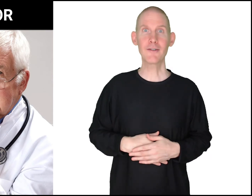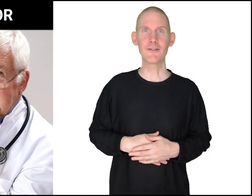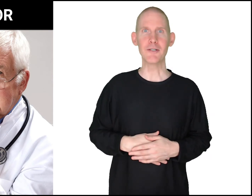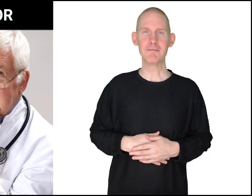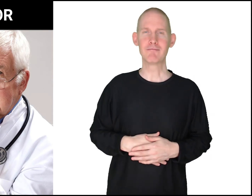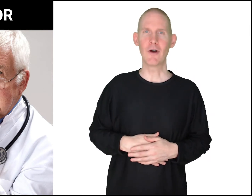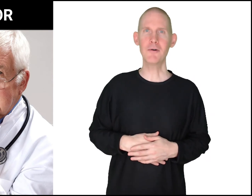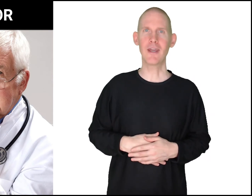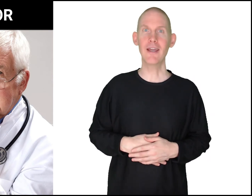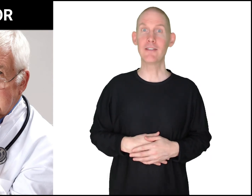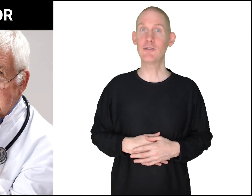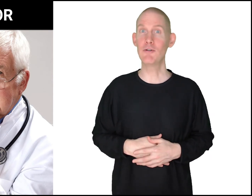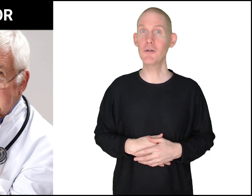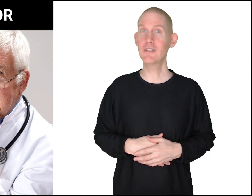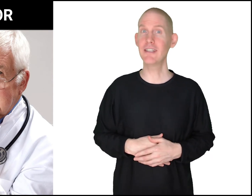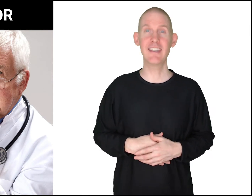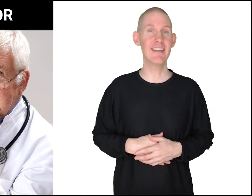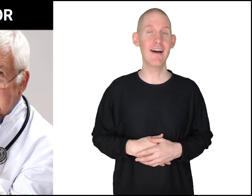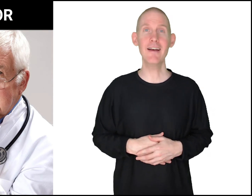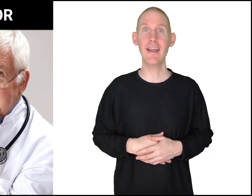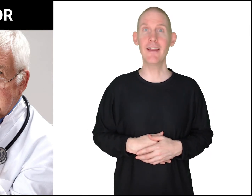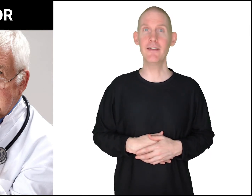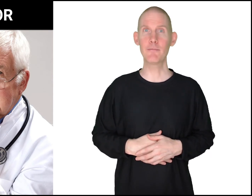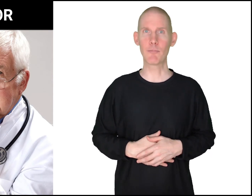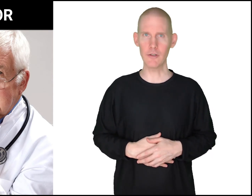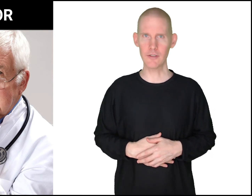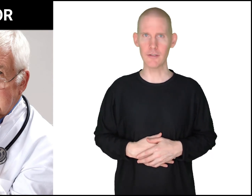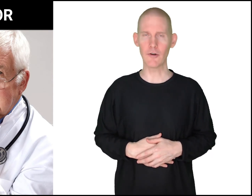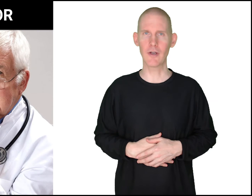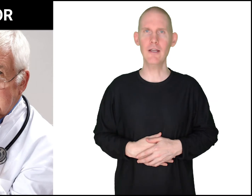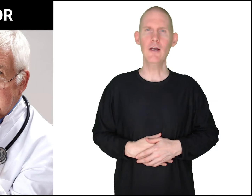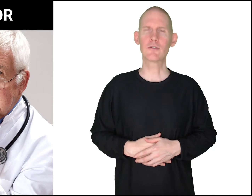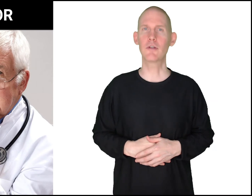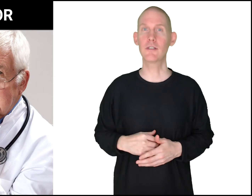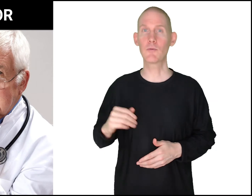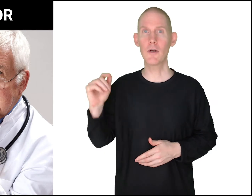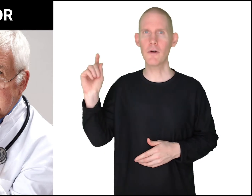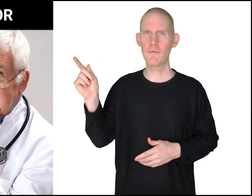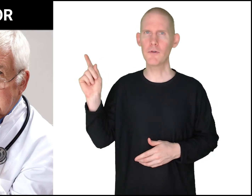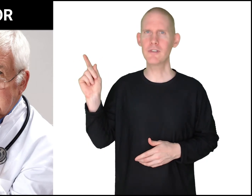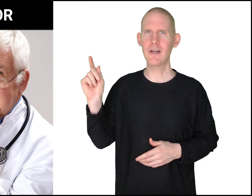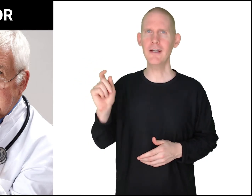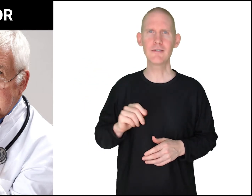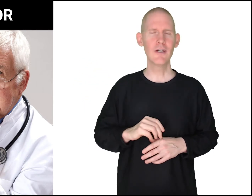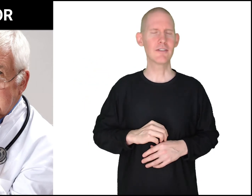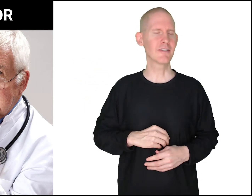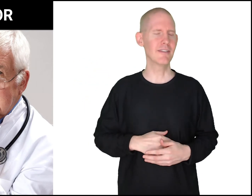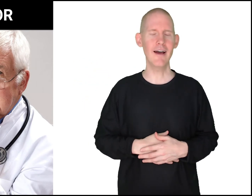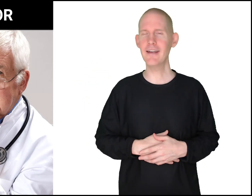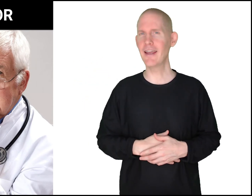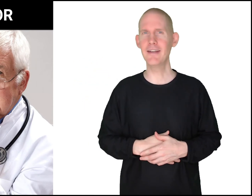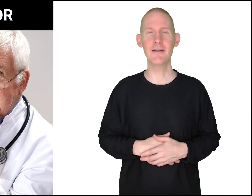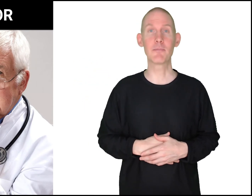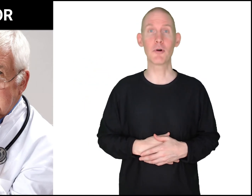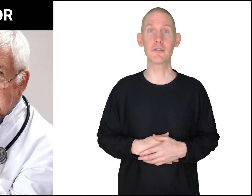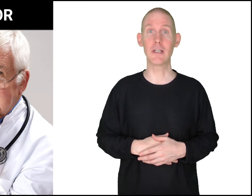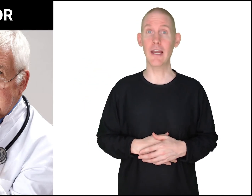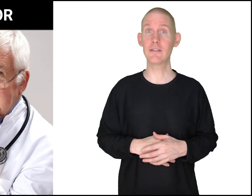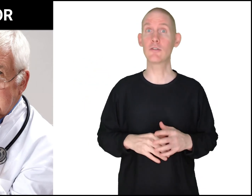doctor. Okay, did you notice it did not end in person? Okay, so this is one of our few signs, does not end in person. It has its